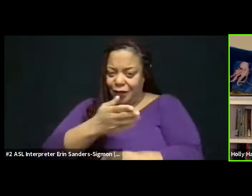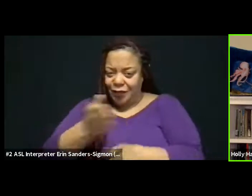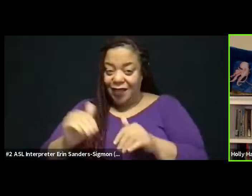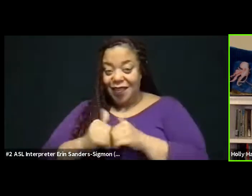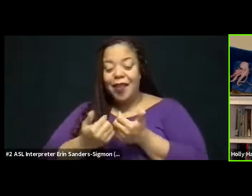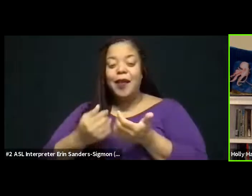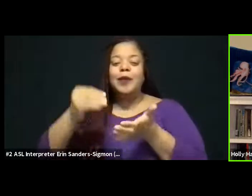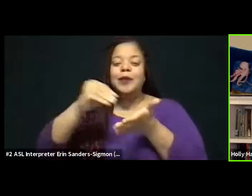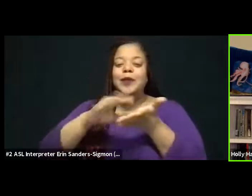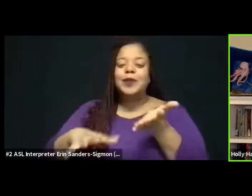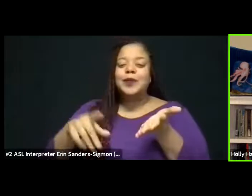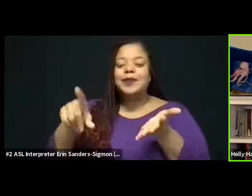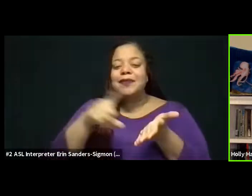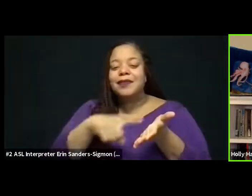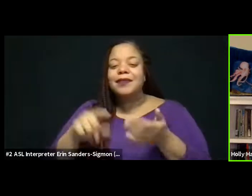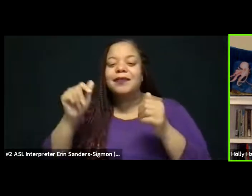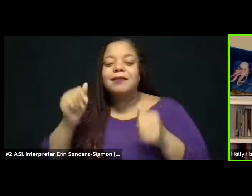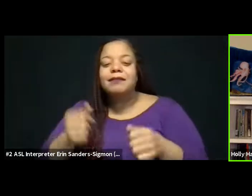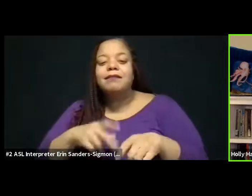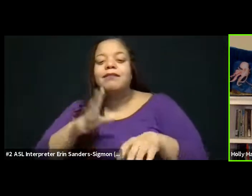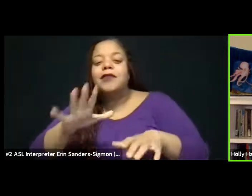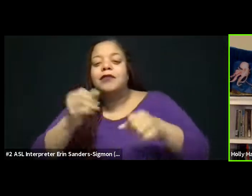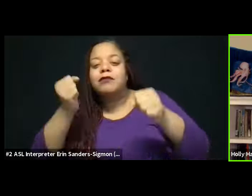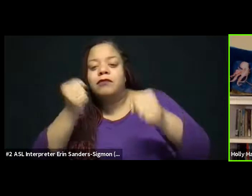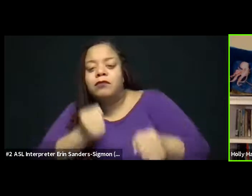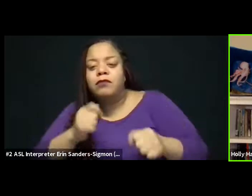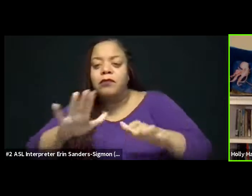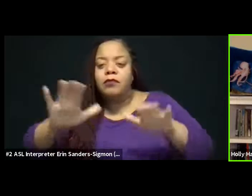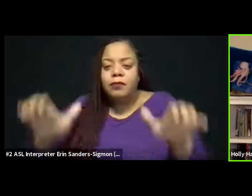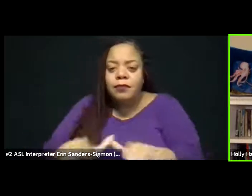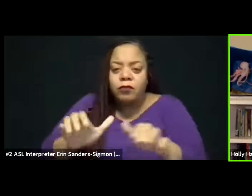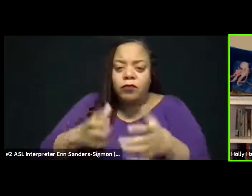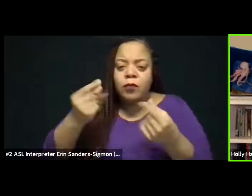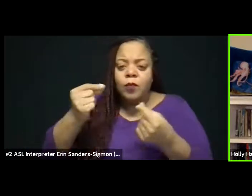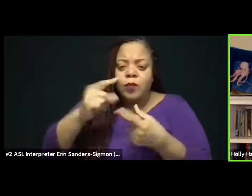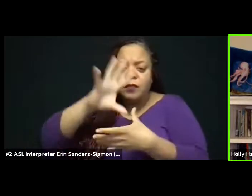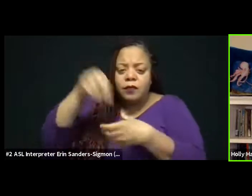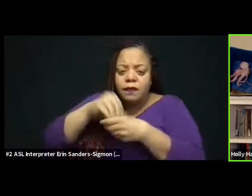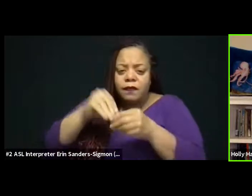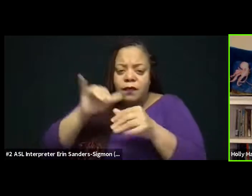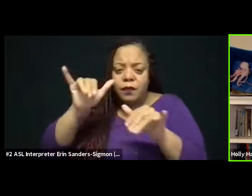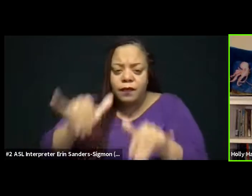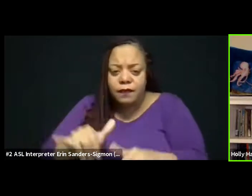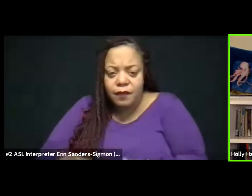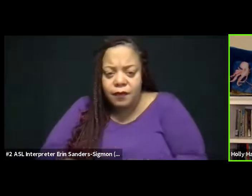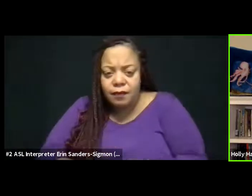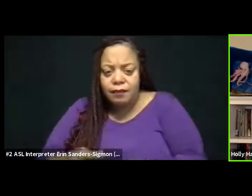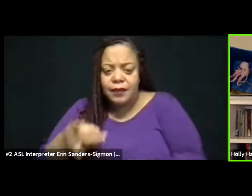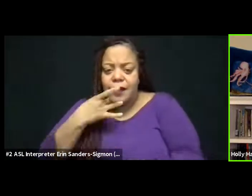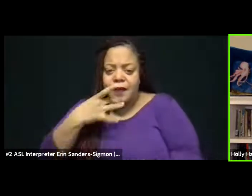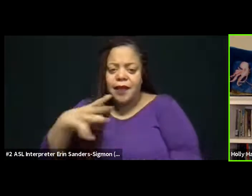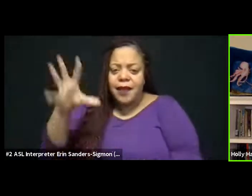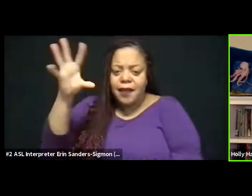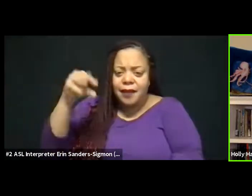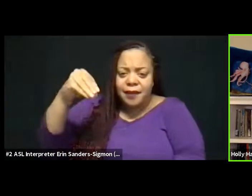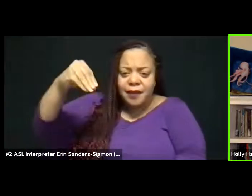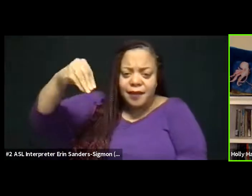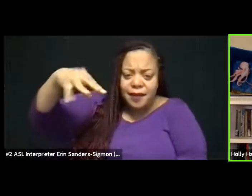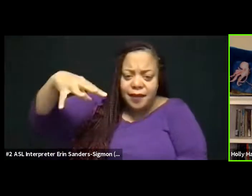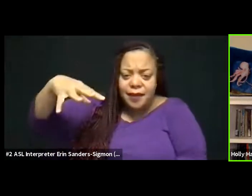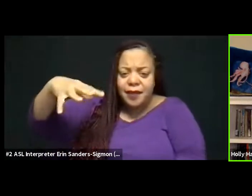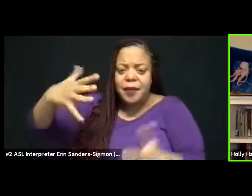like turning off lights, not using straws. And I present it to students and I'm like, let's break this down. Like, is this really where our focus needs to